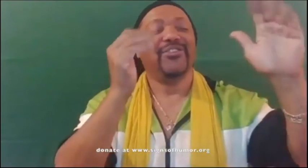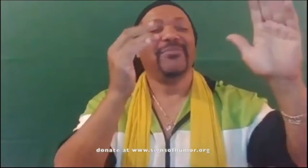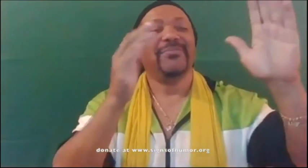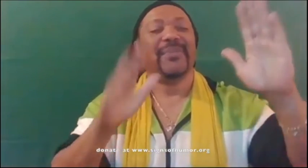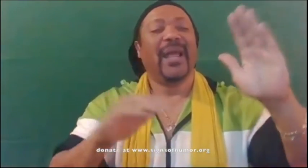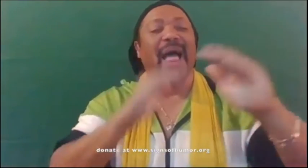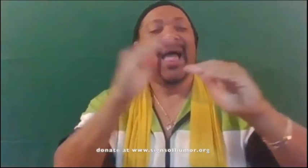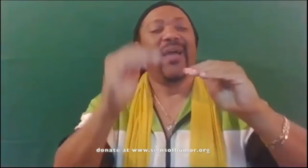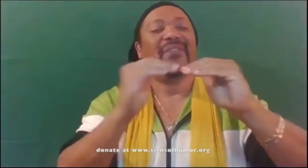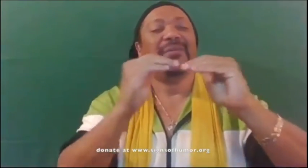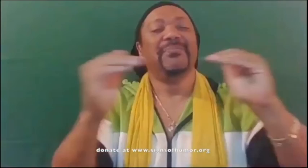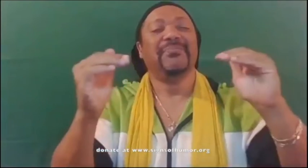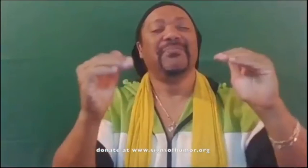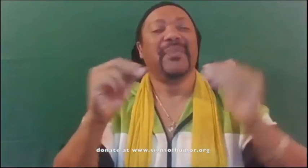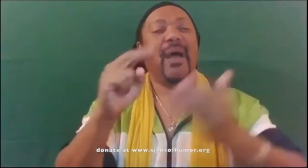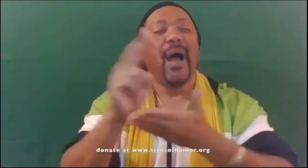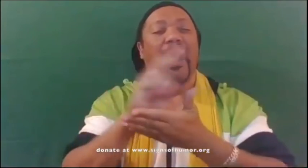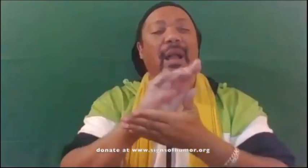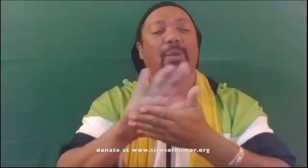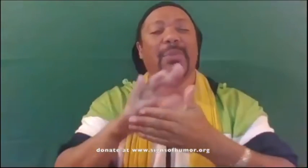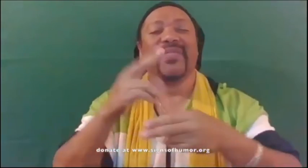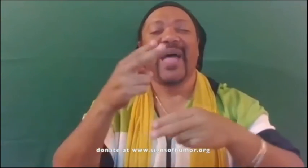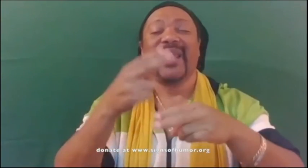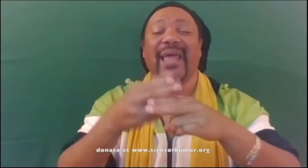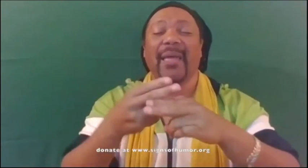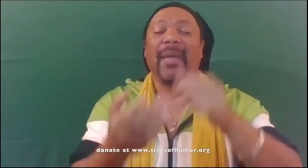"Our Father, who art in heaven, hallowed be thy name.